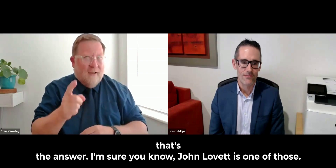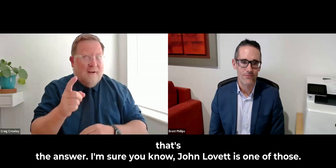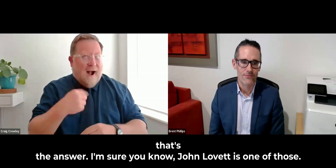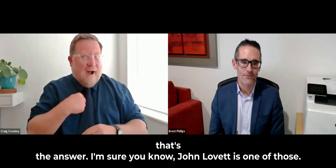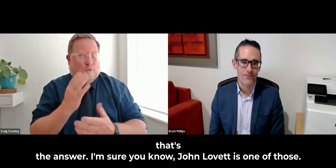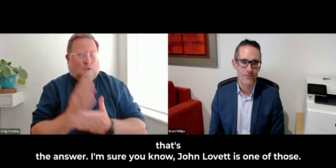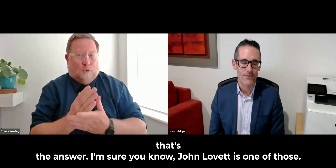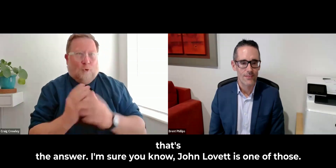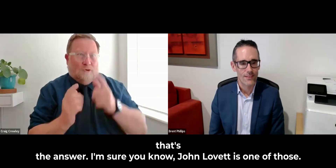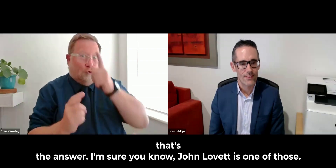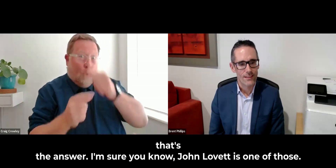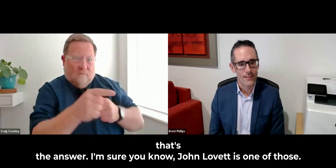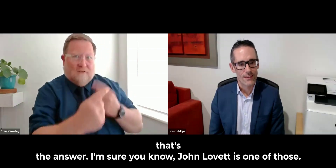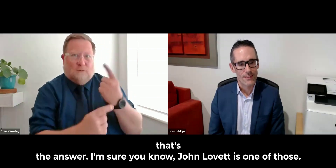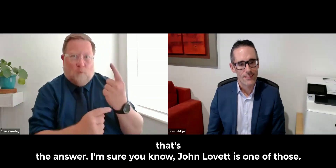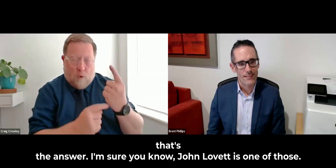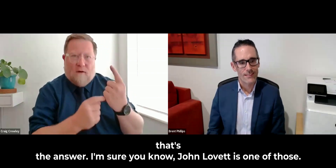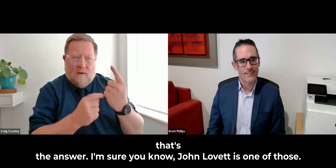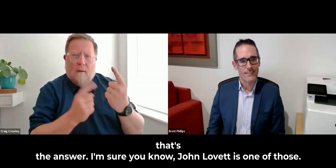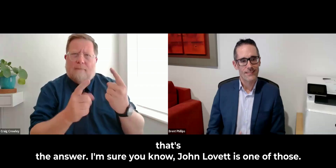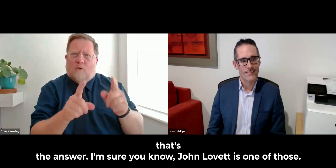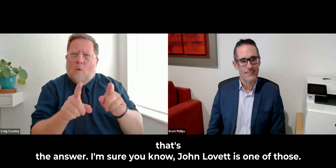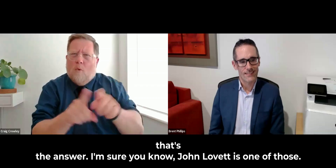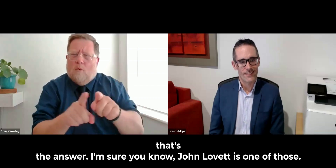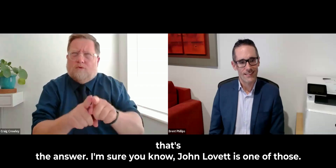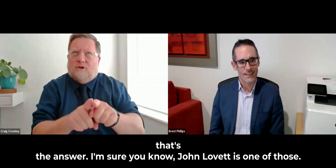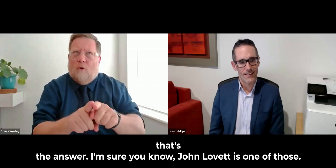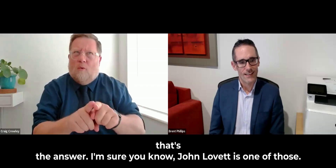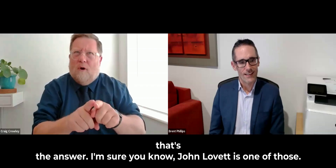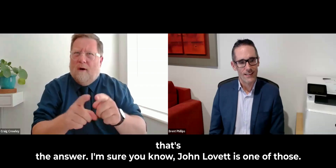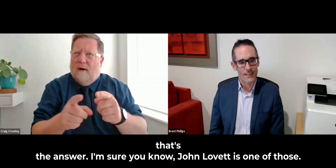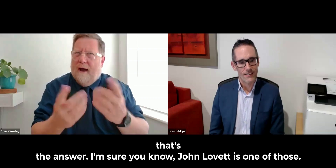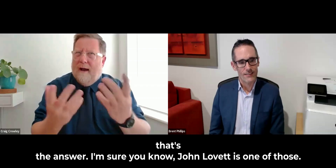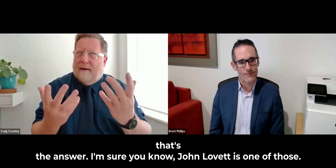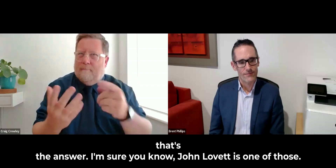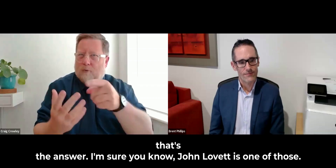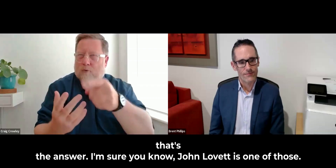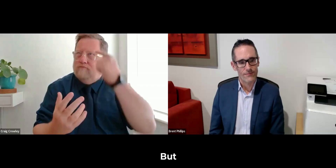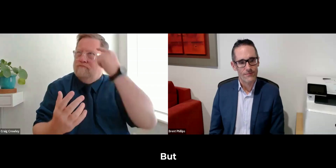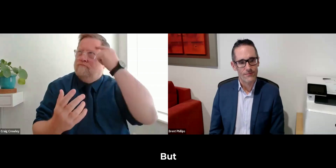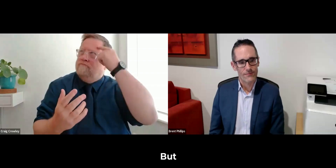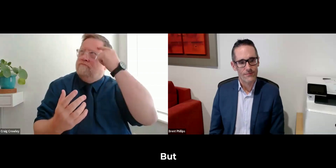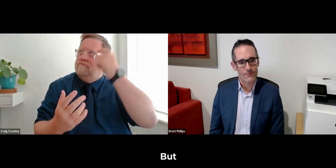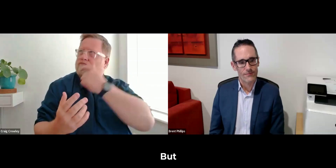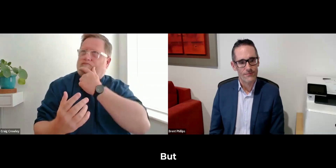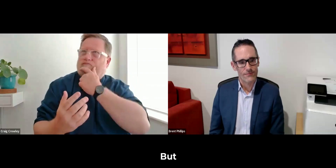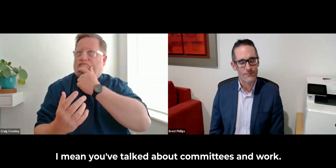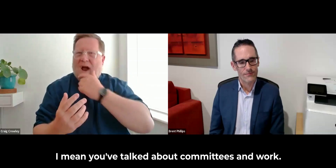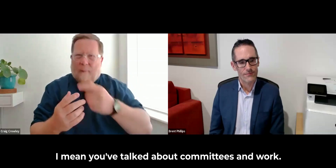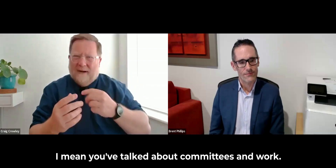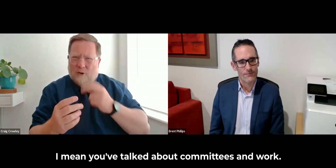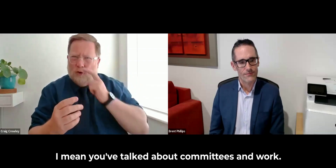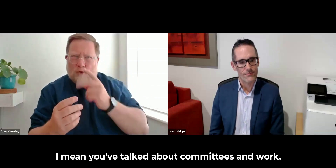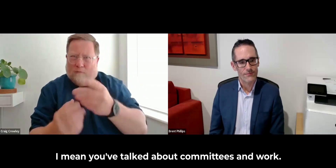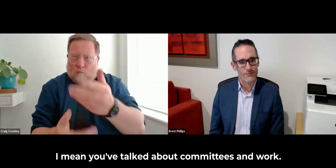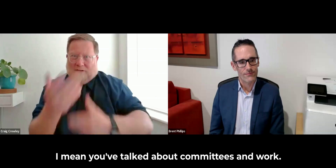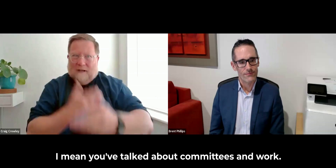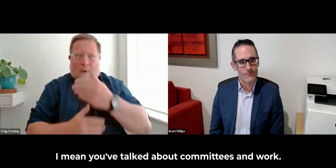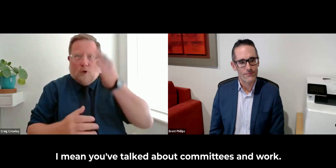That leads me on to, I'm sure, John Lovett is one of those, but are